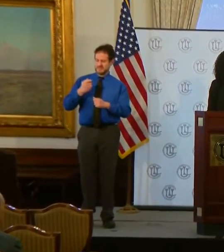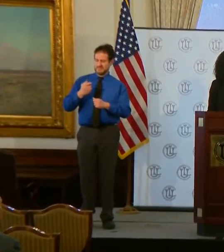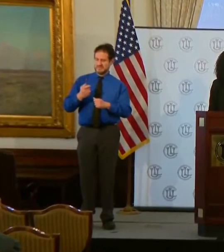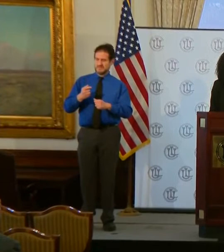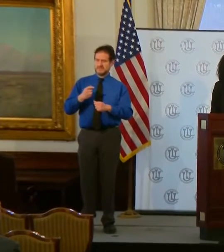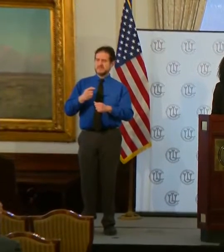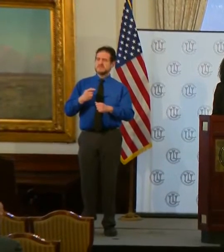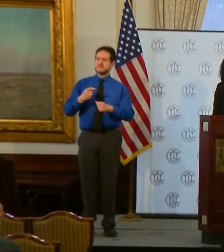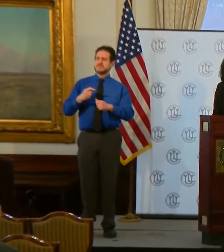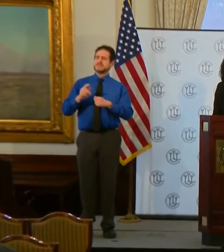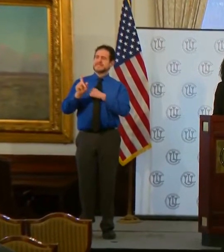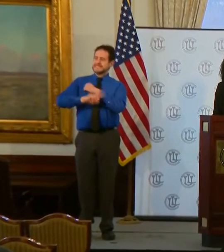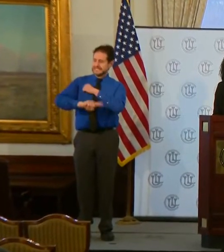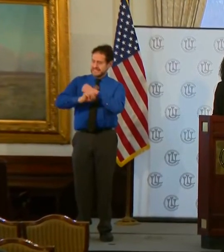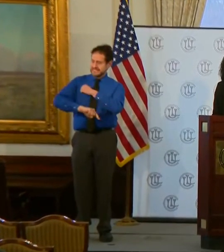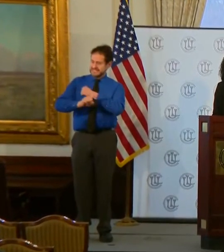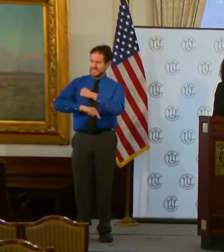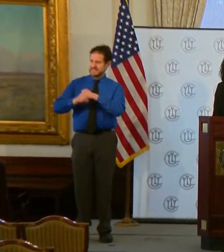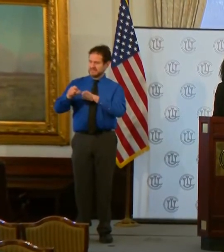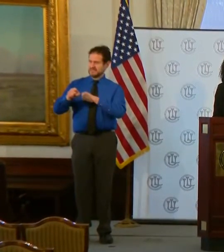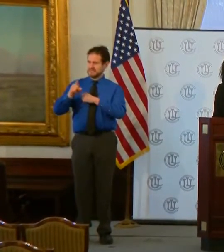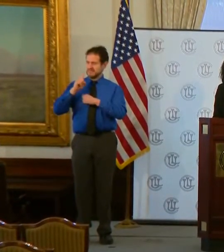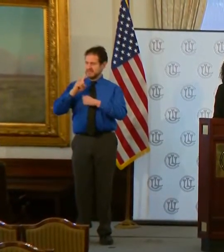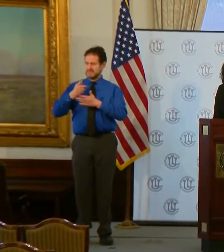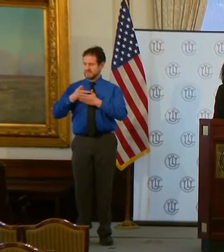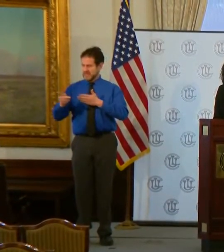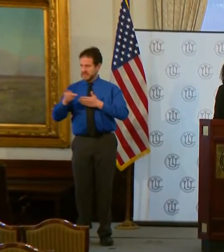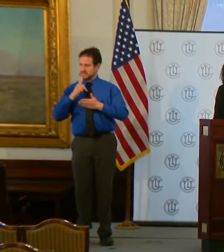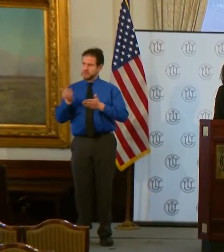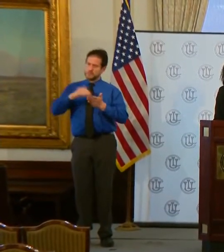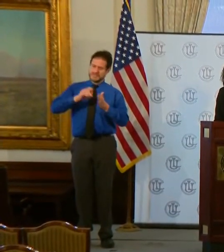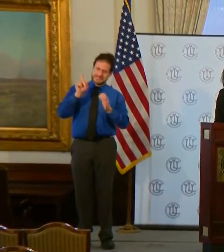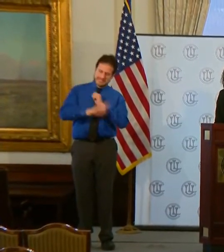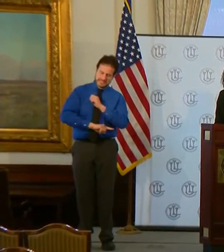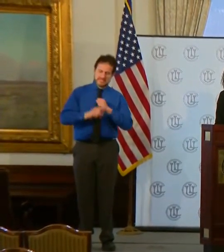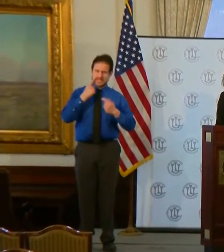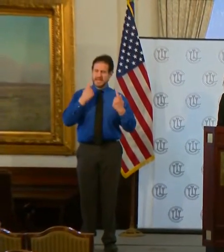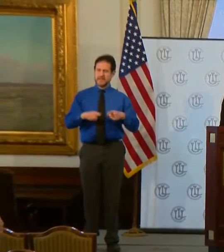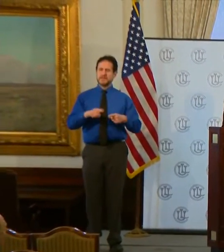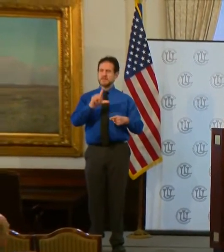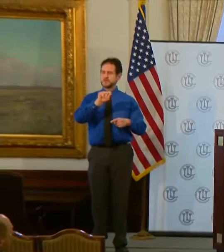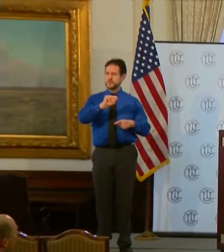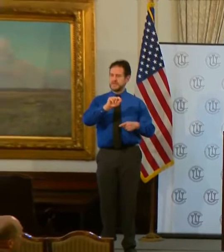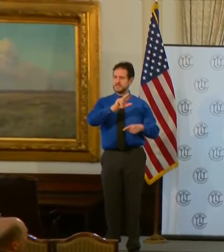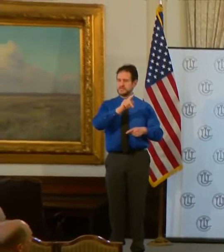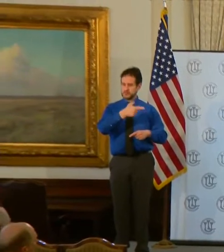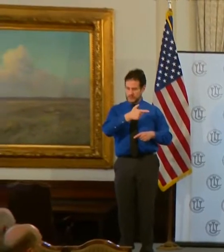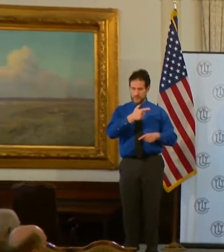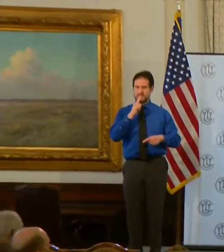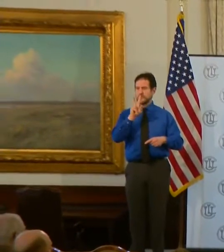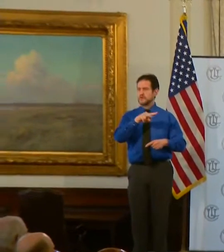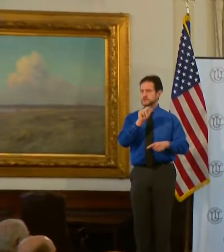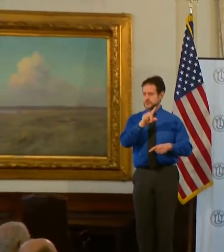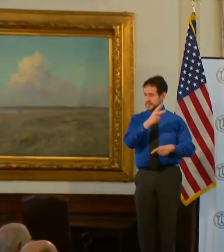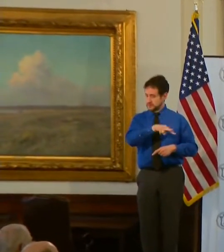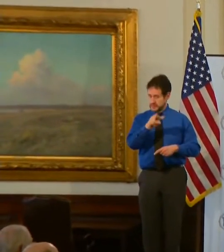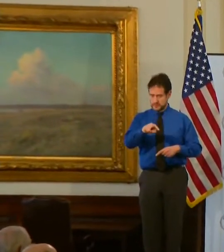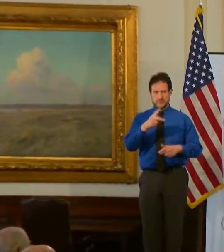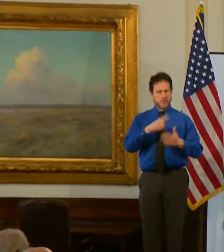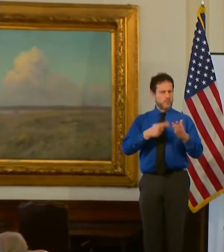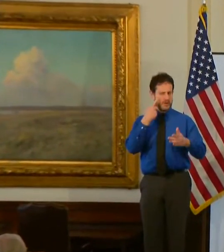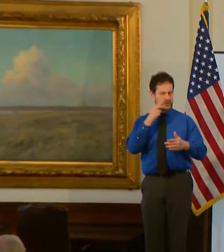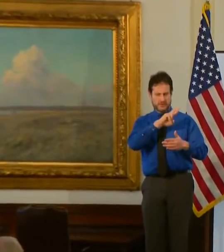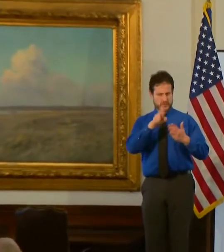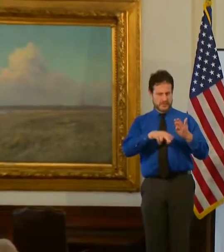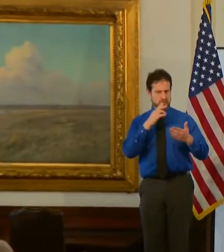resentencing initiatives that went into effect on January 1, 2022, and what future developments do you anticipate?